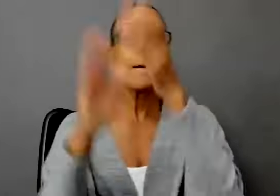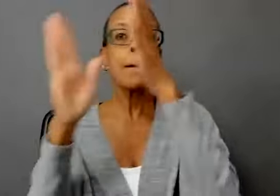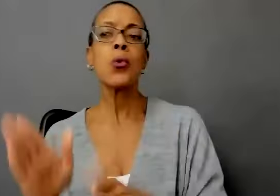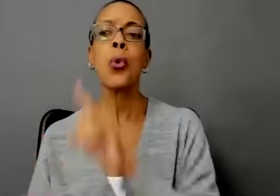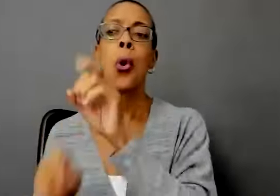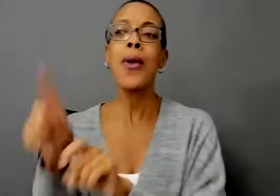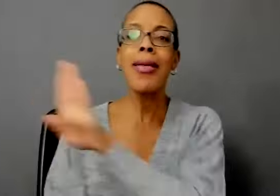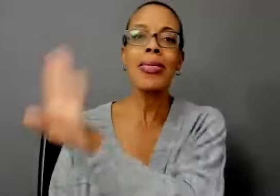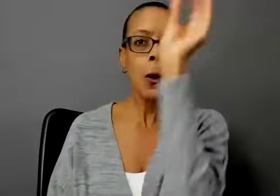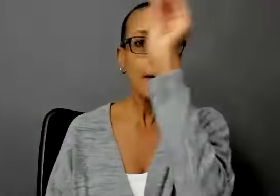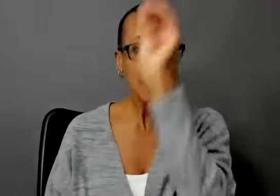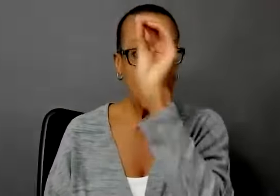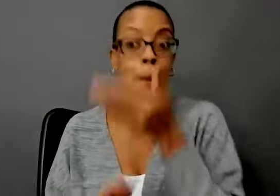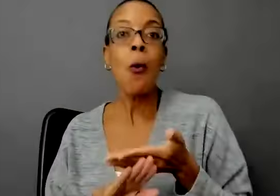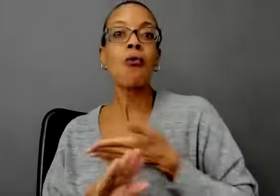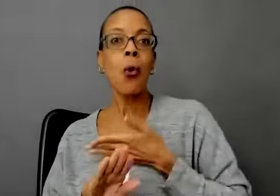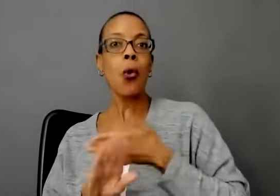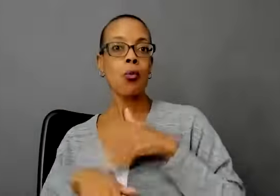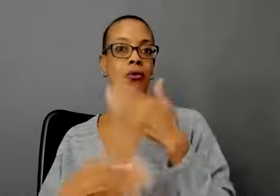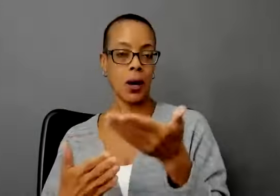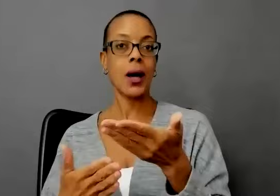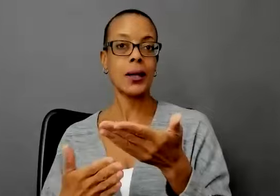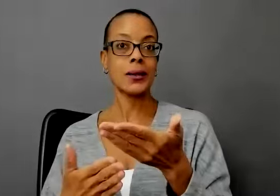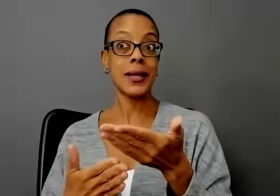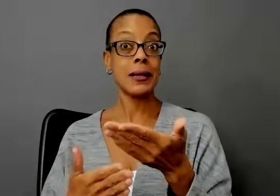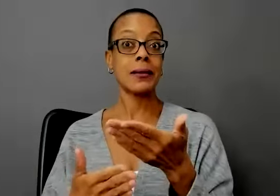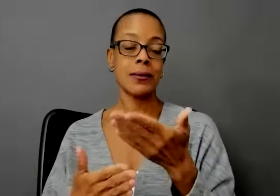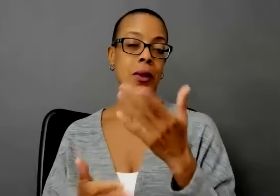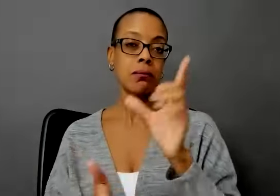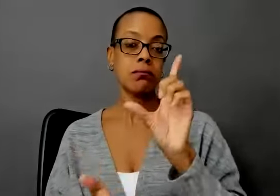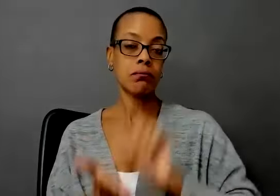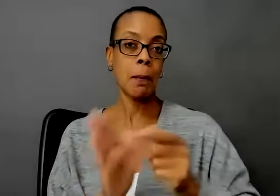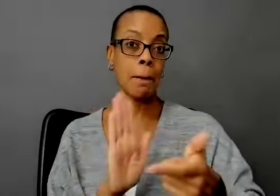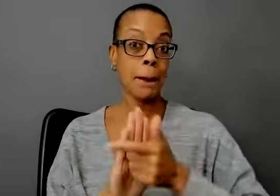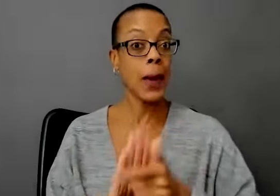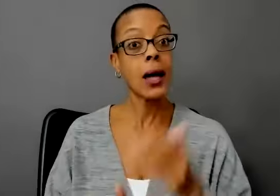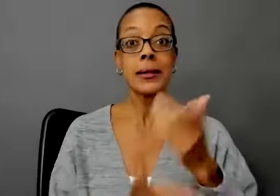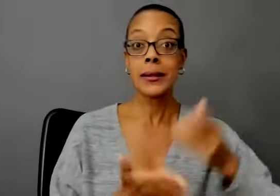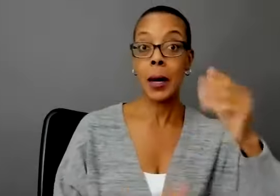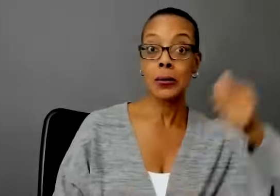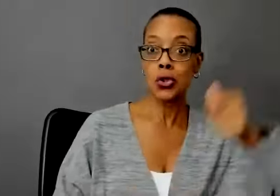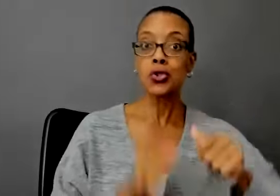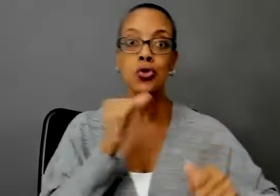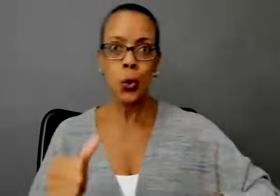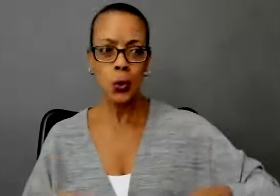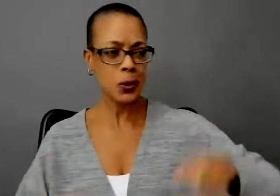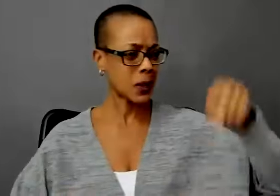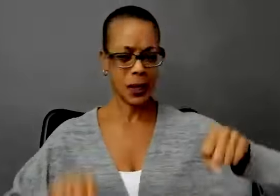ban, while others may not. These inconsistencies can undermine the consistent application of